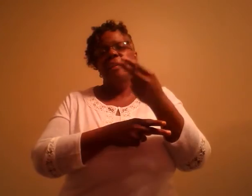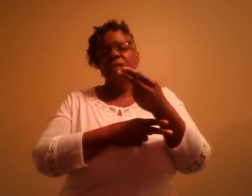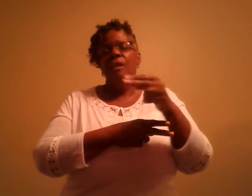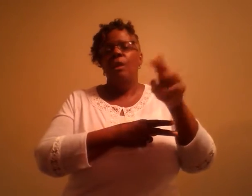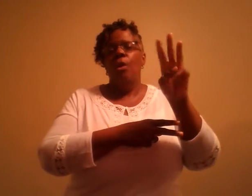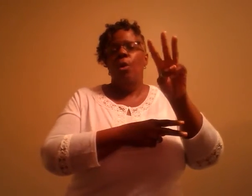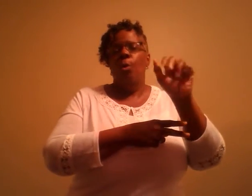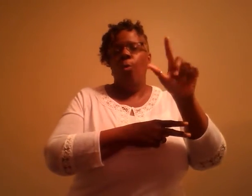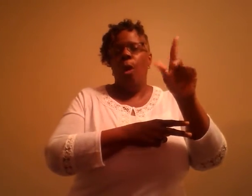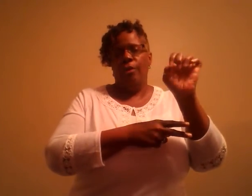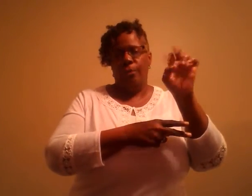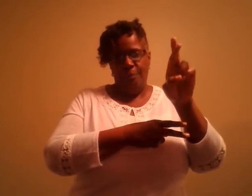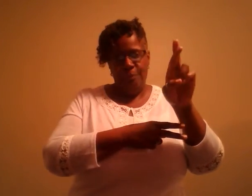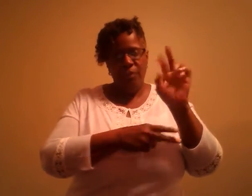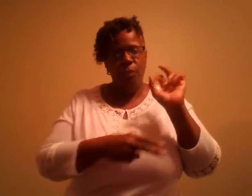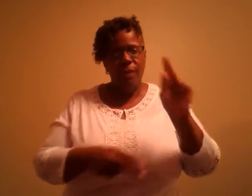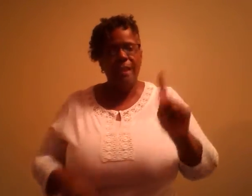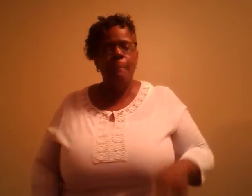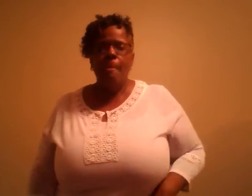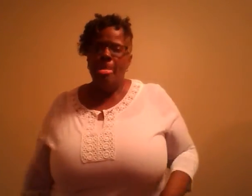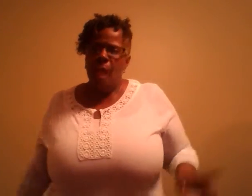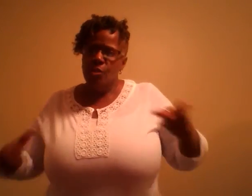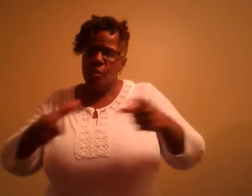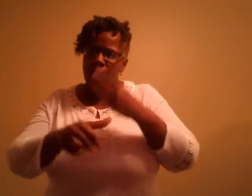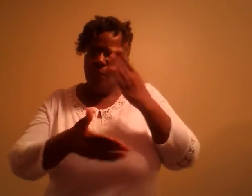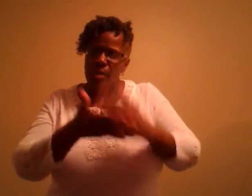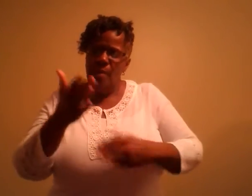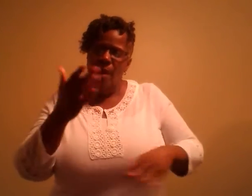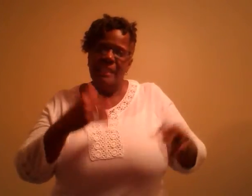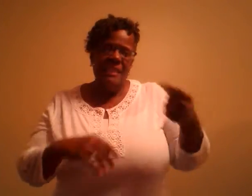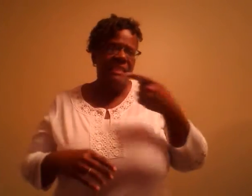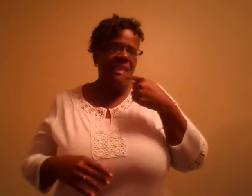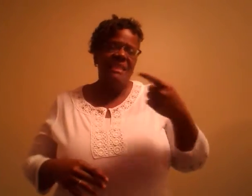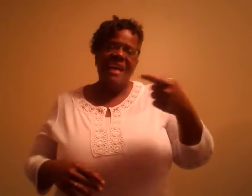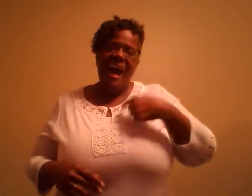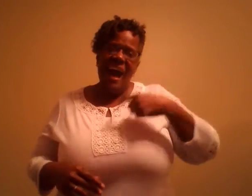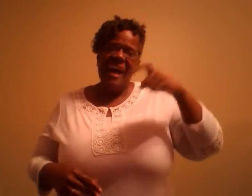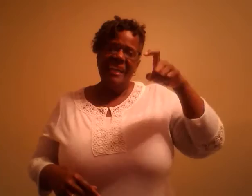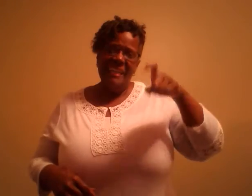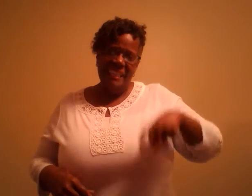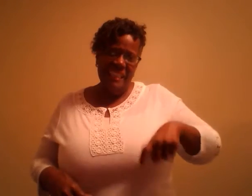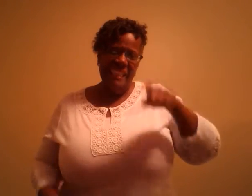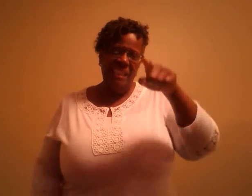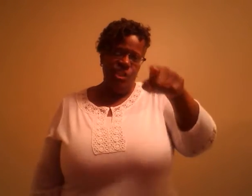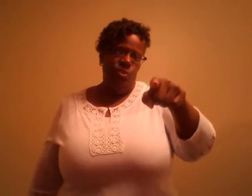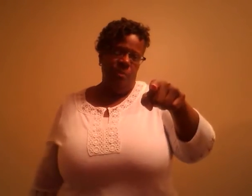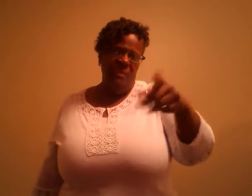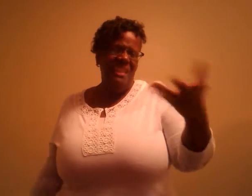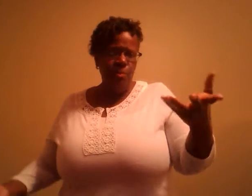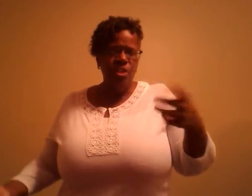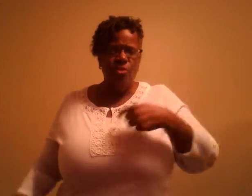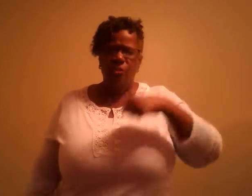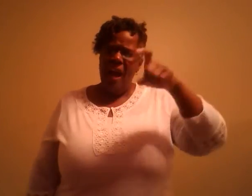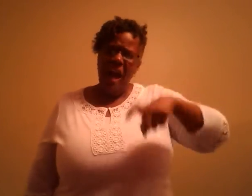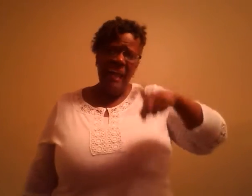Walker. Okay, so the first part says, I need you. And that's pretty straightforward. I